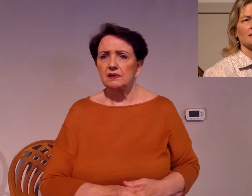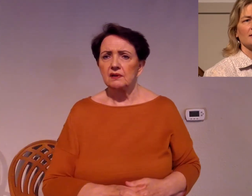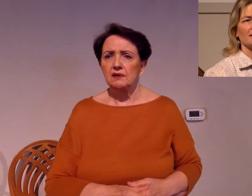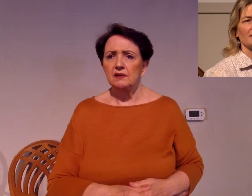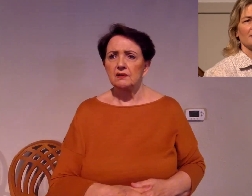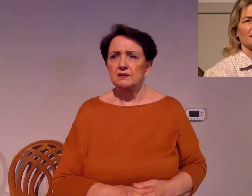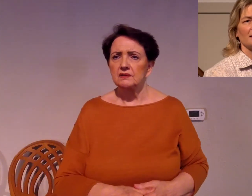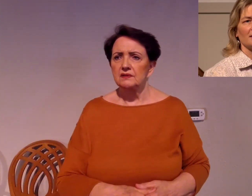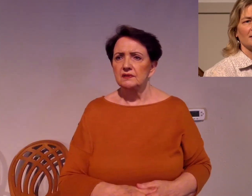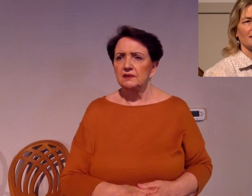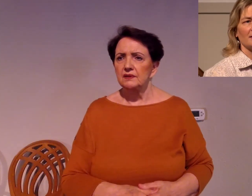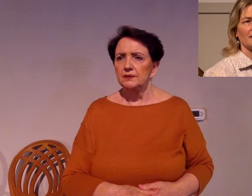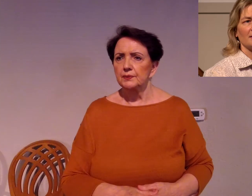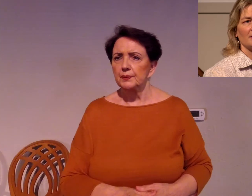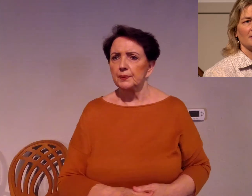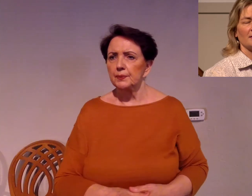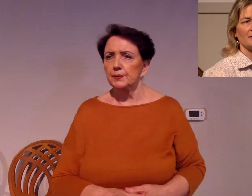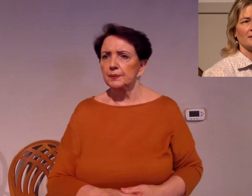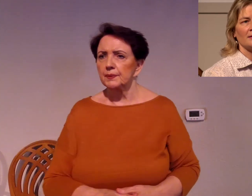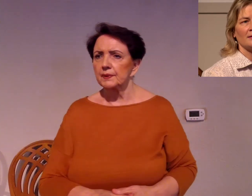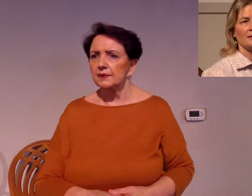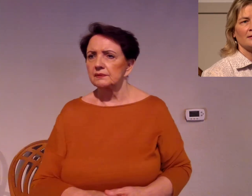that.